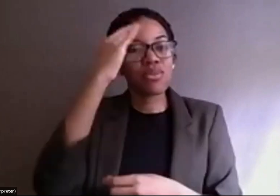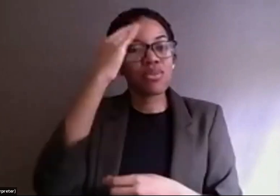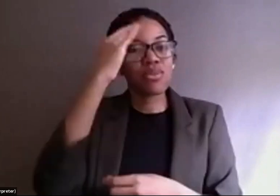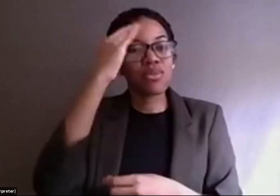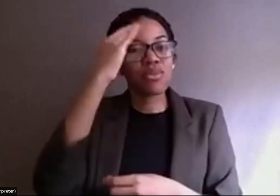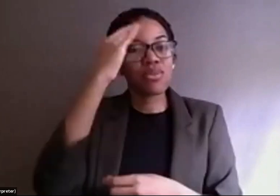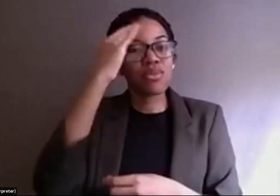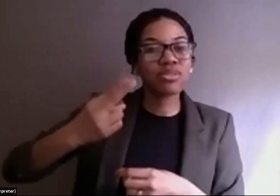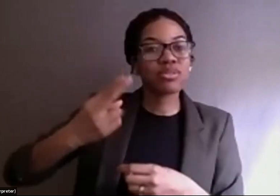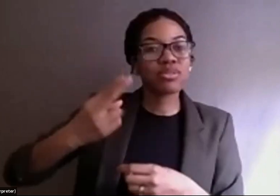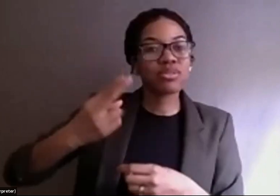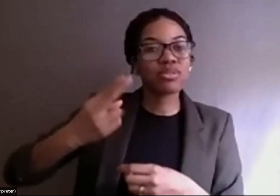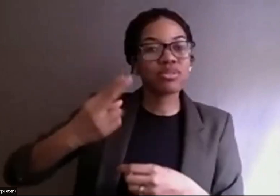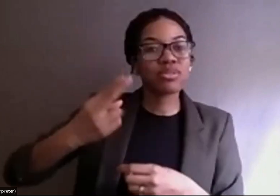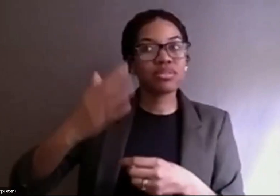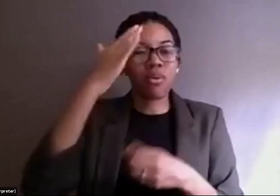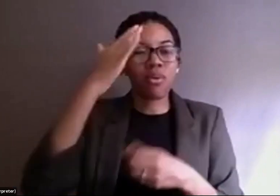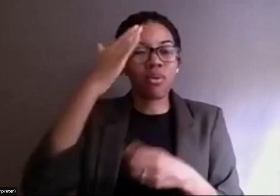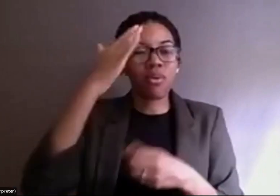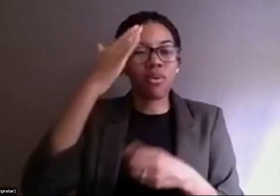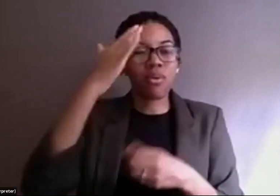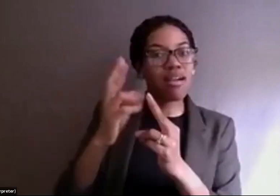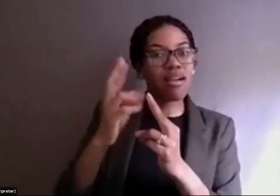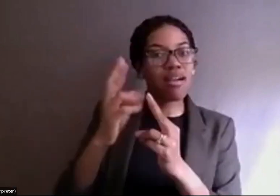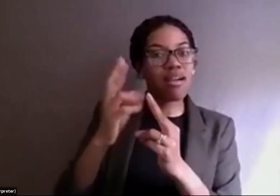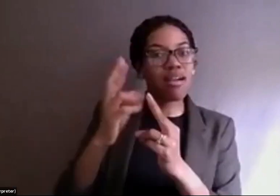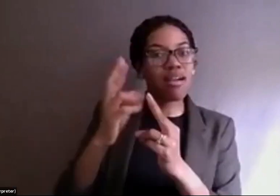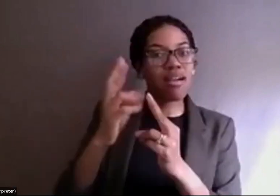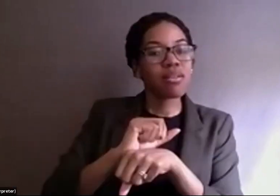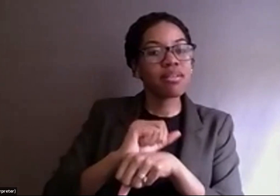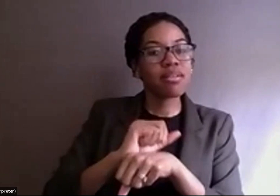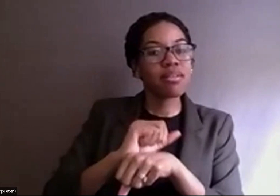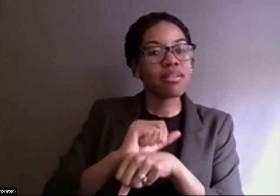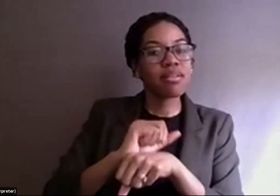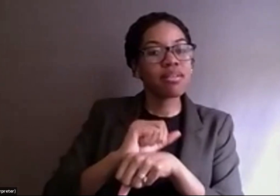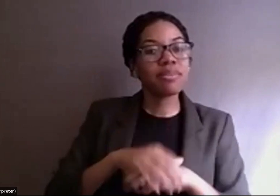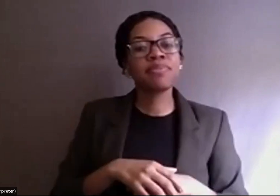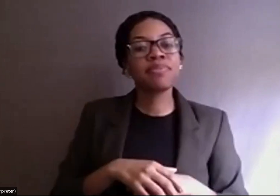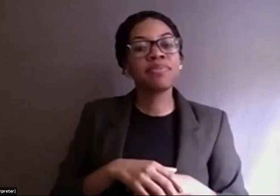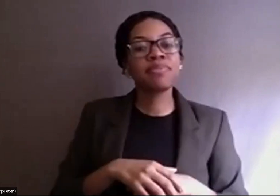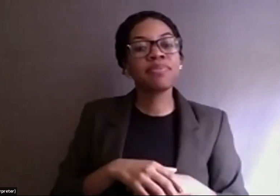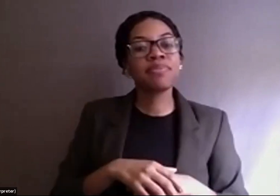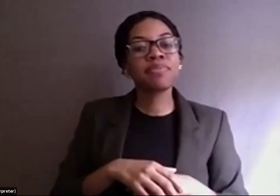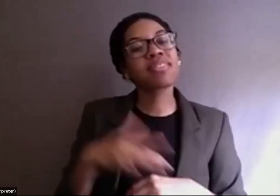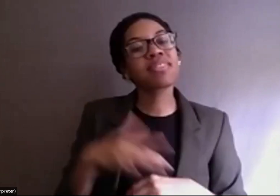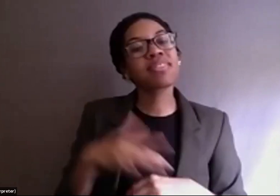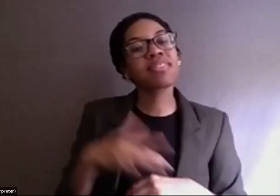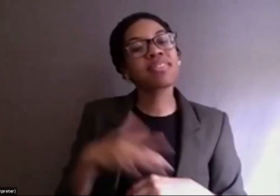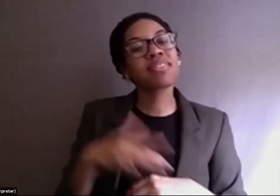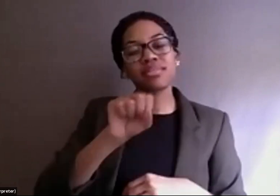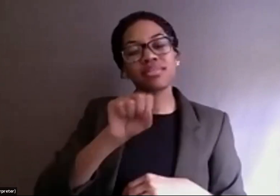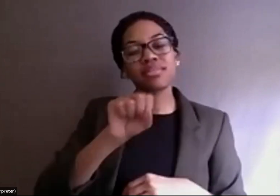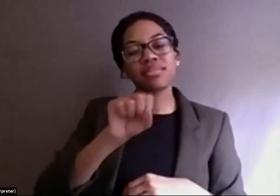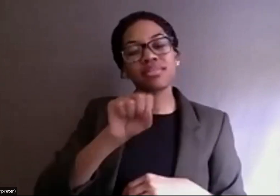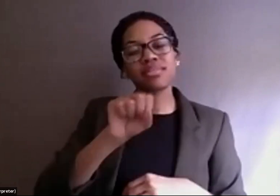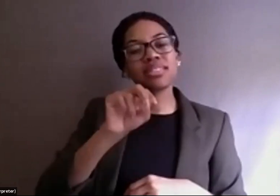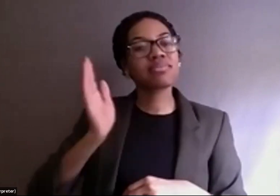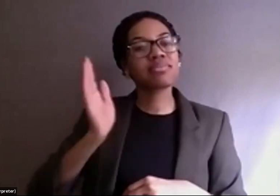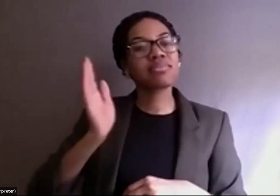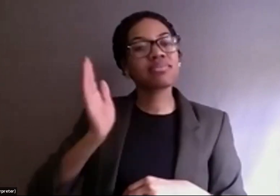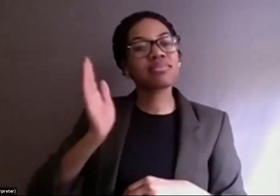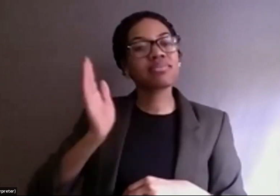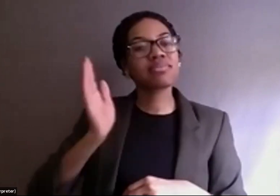what you were trying to do. And as somebody said, there was a certain authenticity to what, you know, you